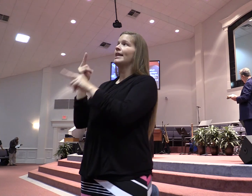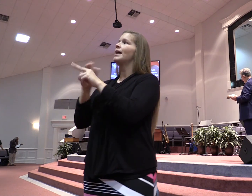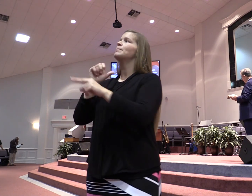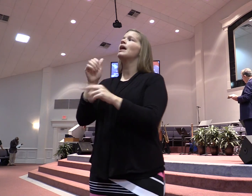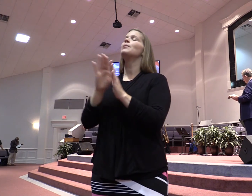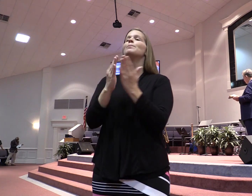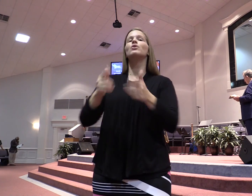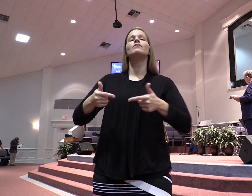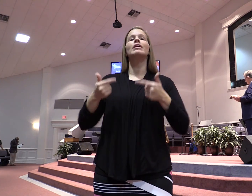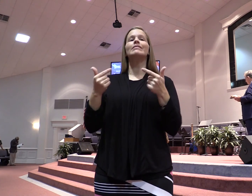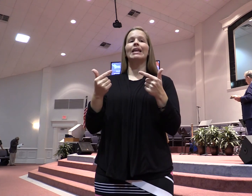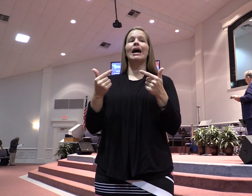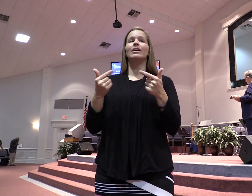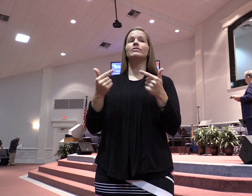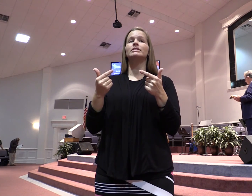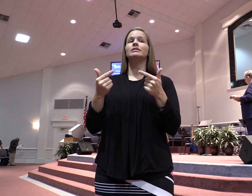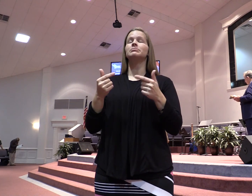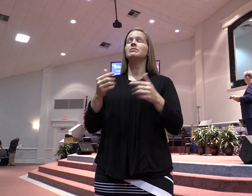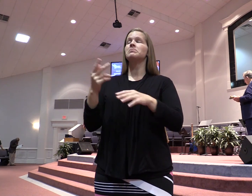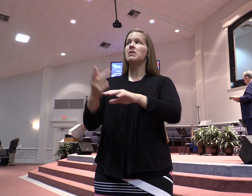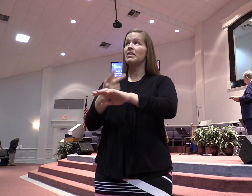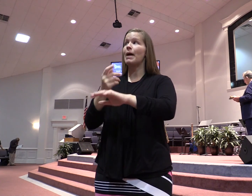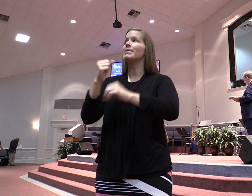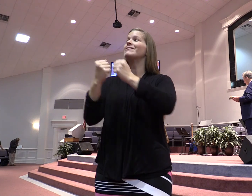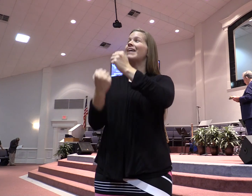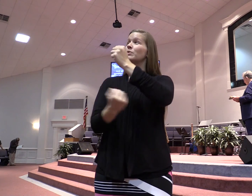slain from the foundation of the world.